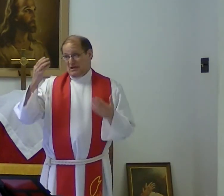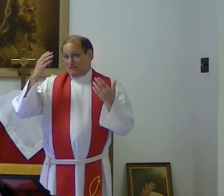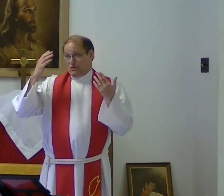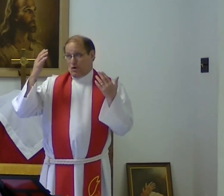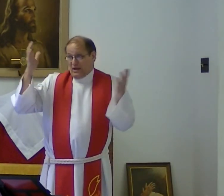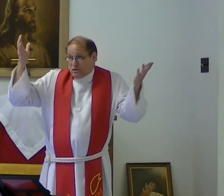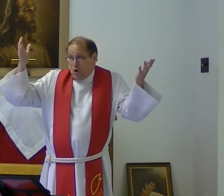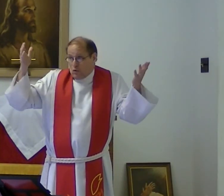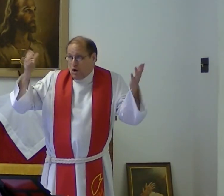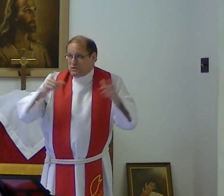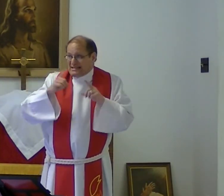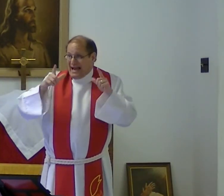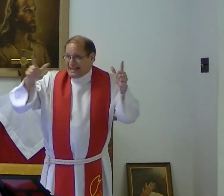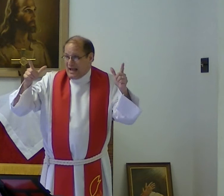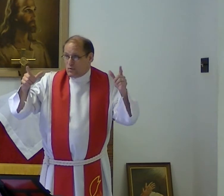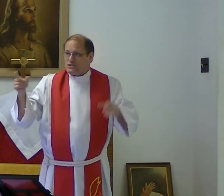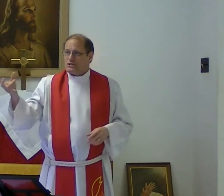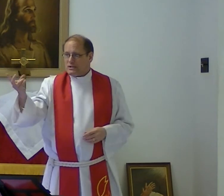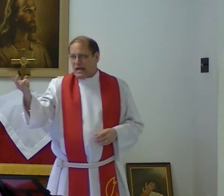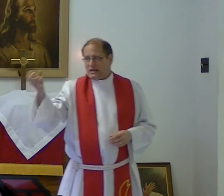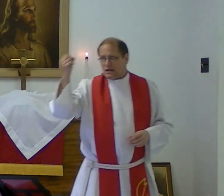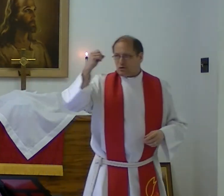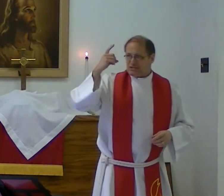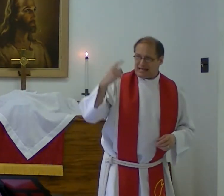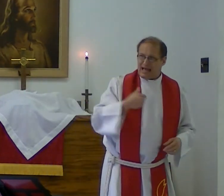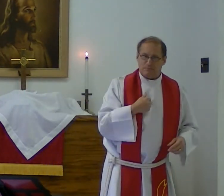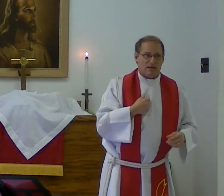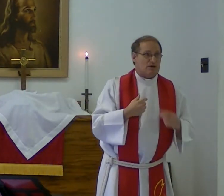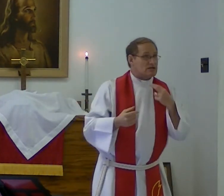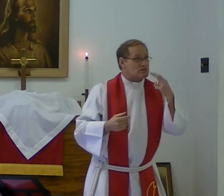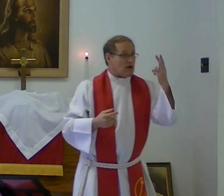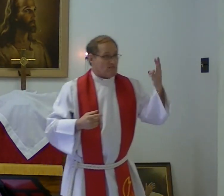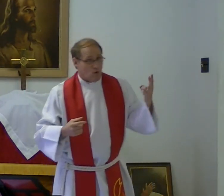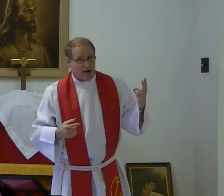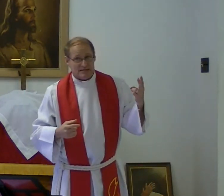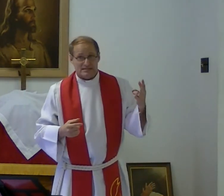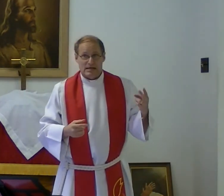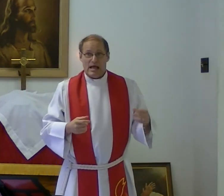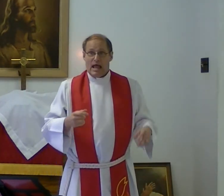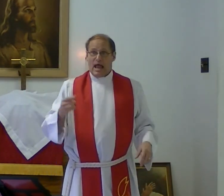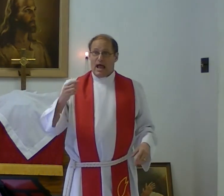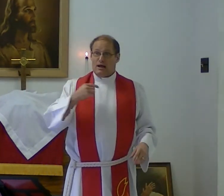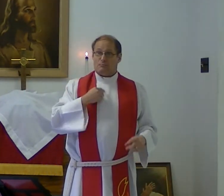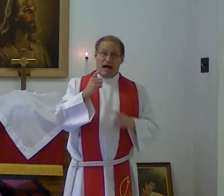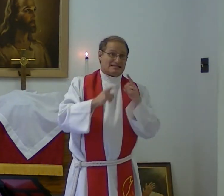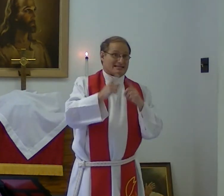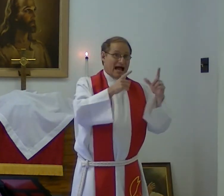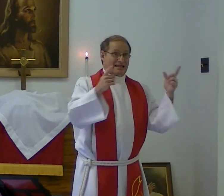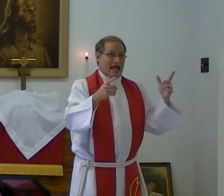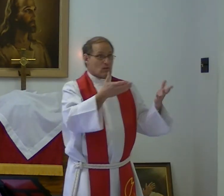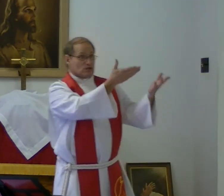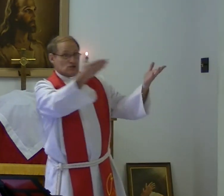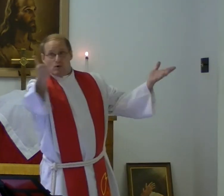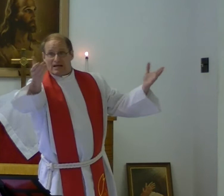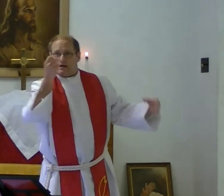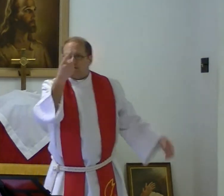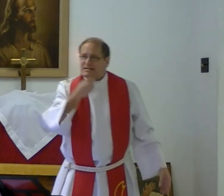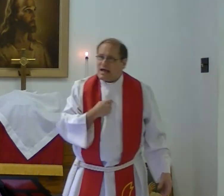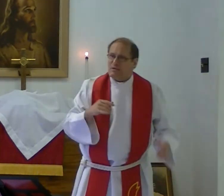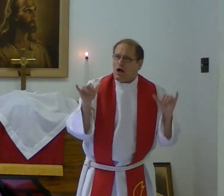Even though they don't know sign language, they can understand me because of my voice and my sign language you can understand me